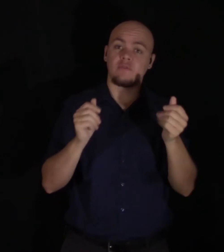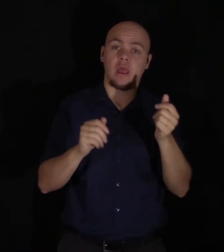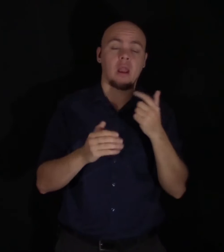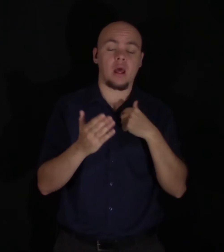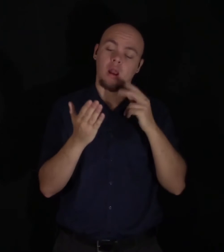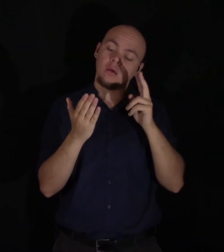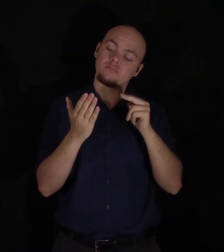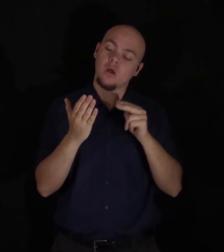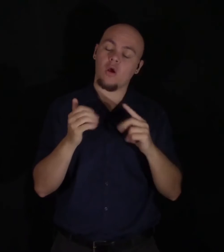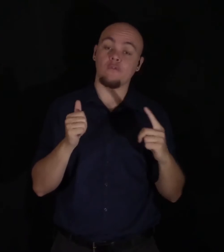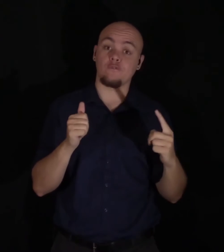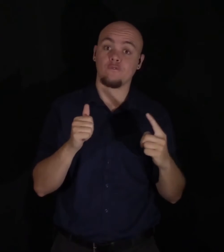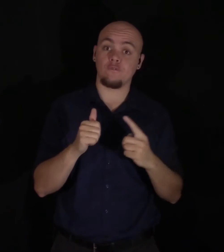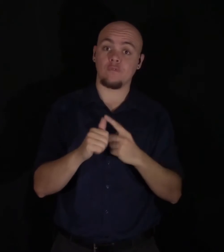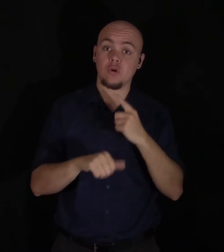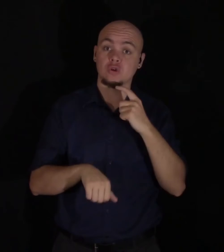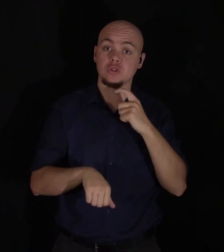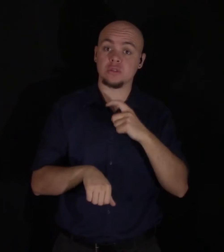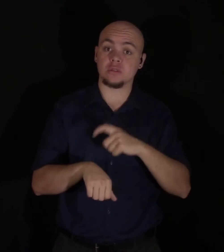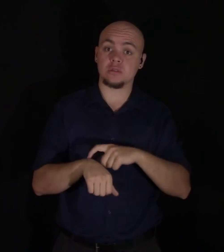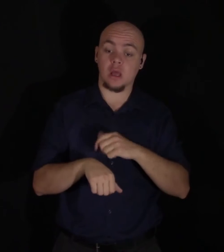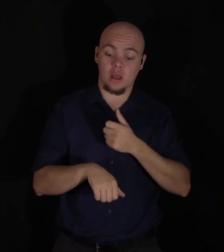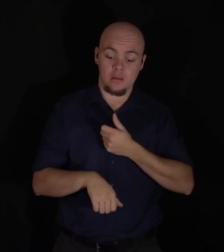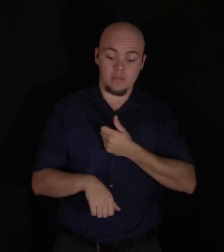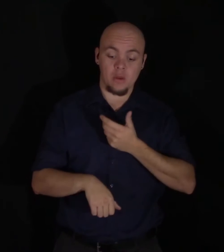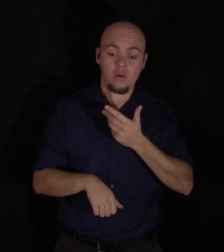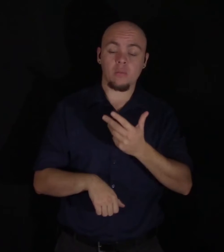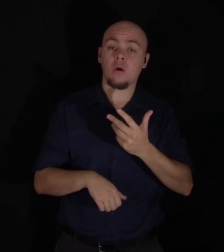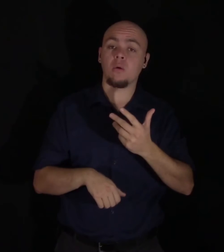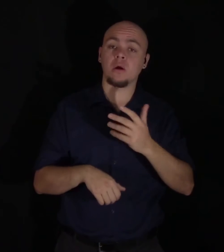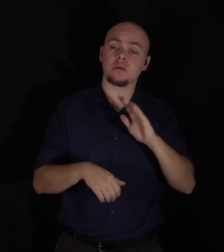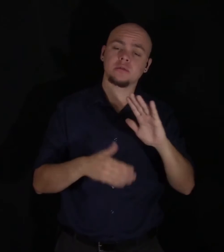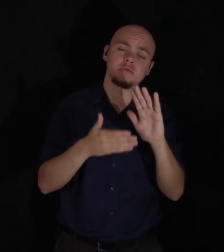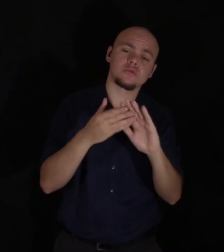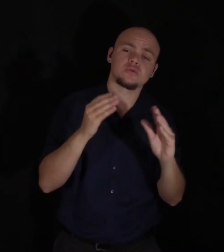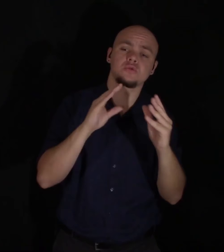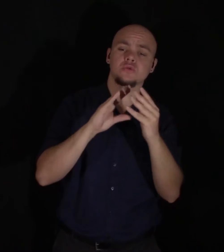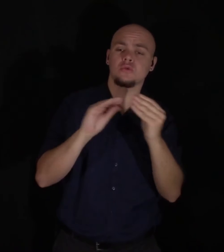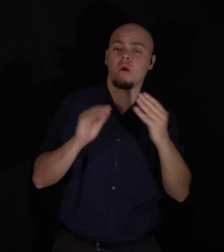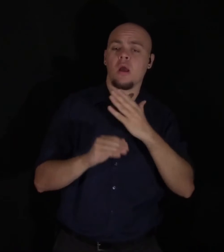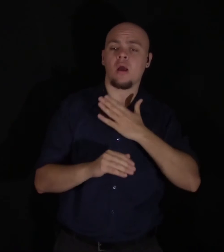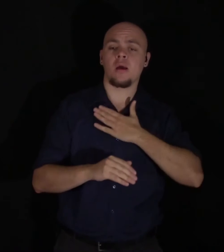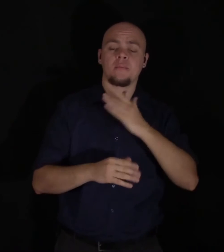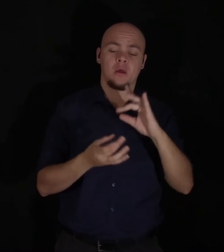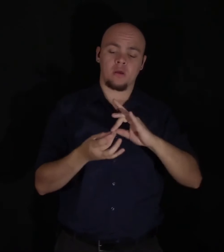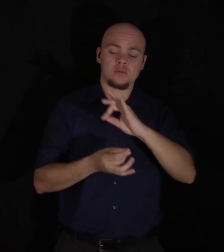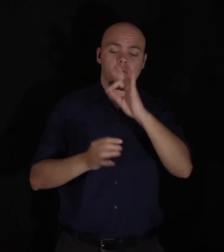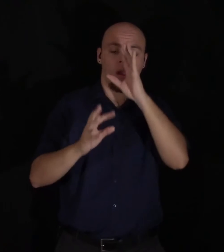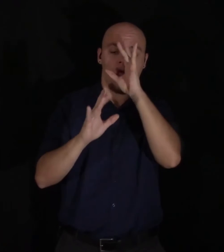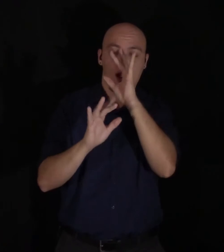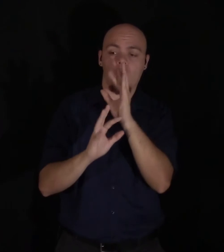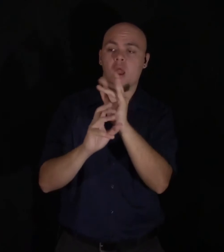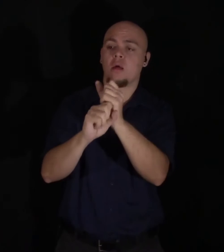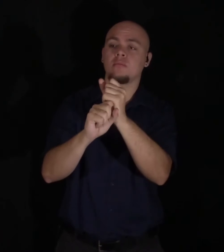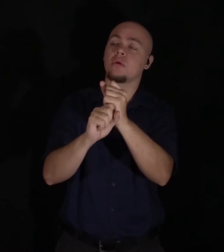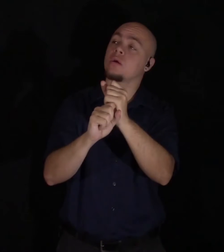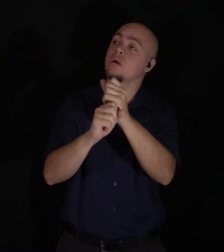first time those poets whose effusions entranced my soul, and lifted it to heaven.